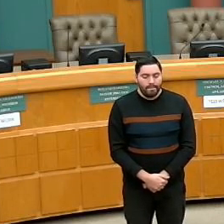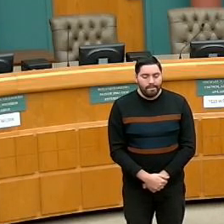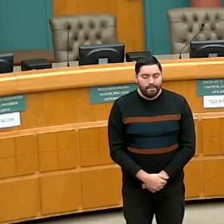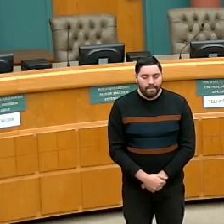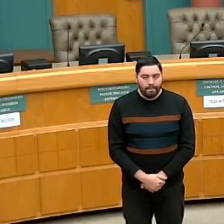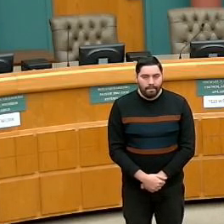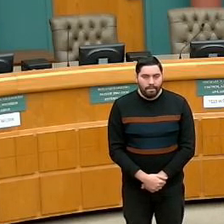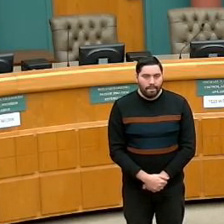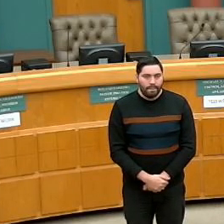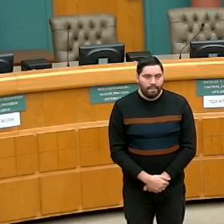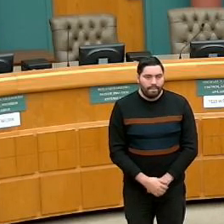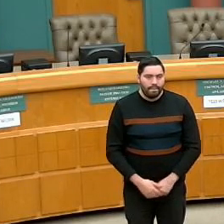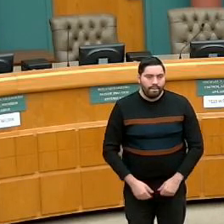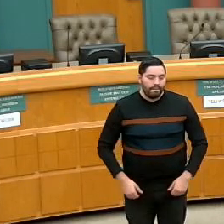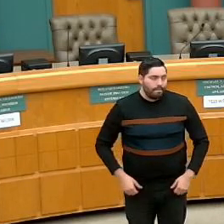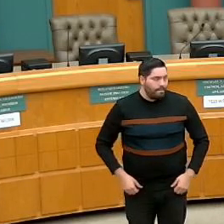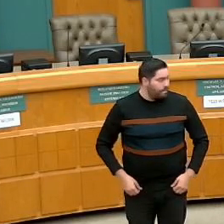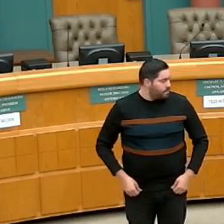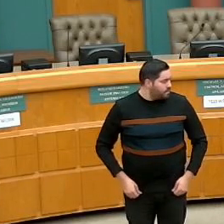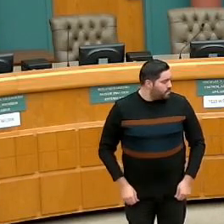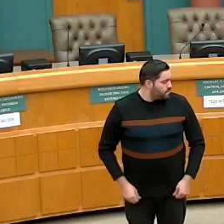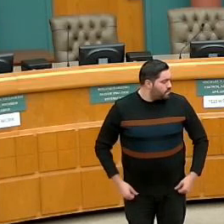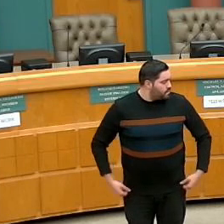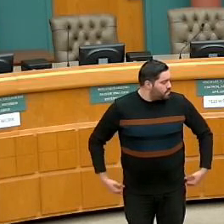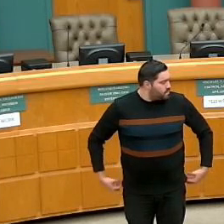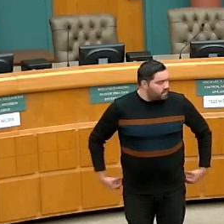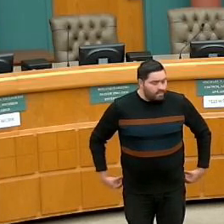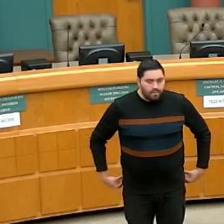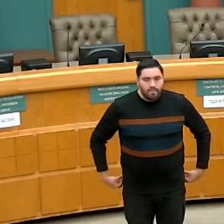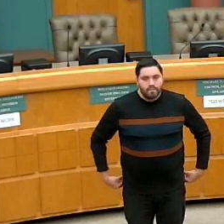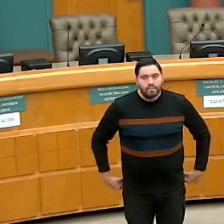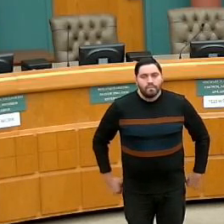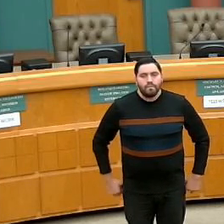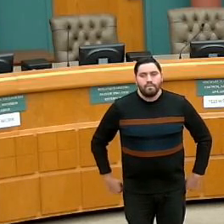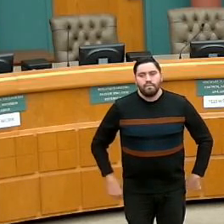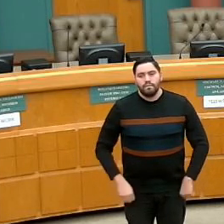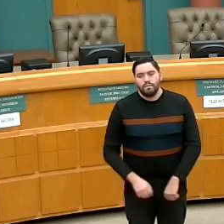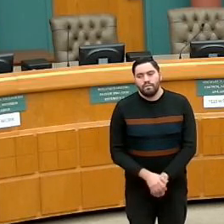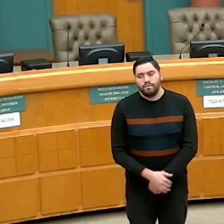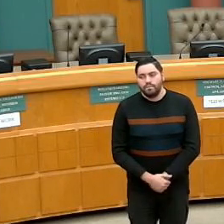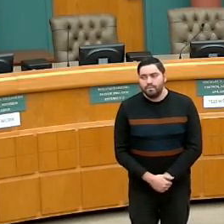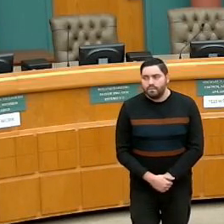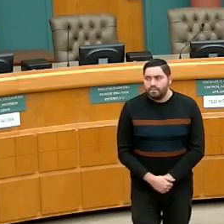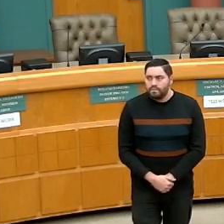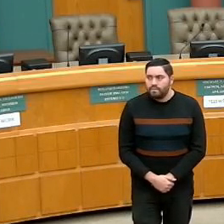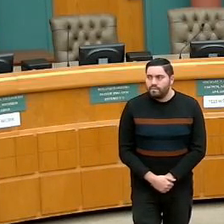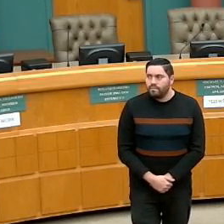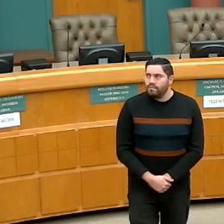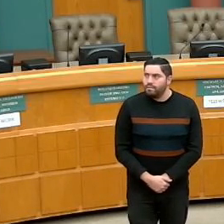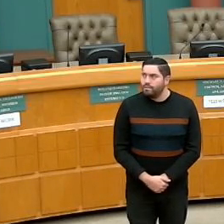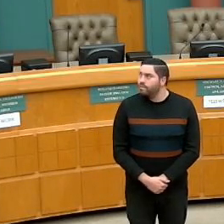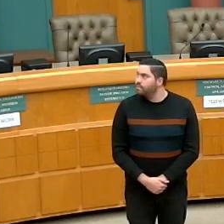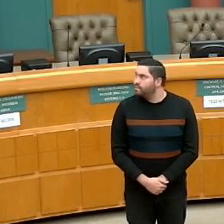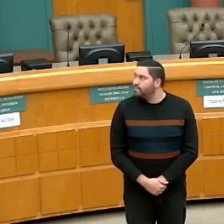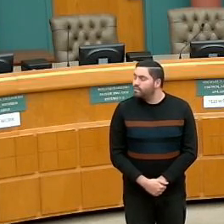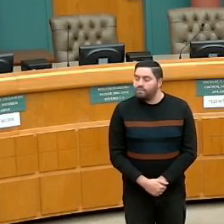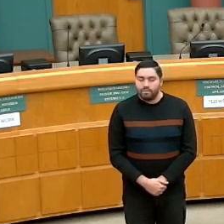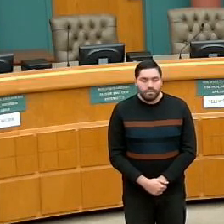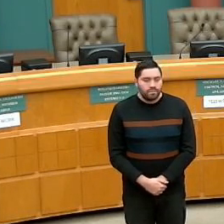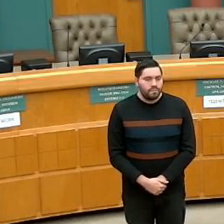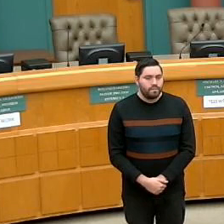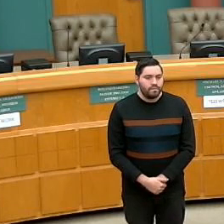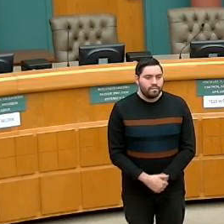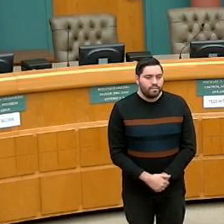situación. Mientras estamos trabajando, sacrificamos muchas cosas, pero sabemos de su sacrificio. También envié una carta a